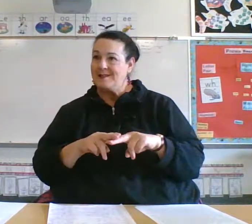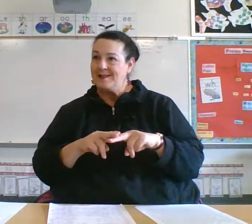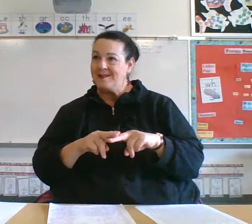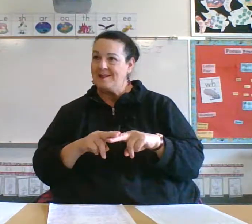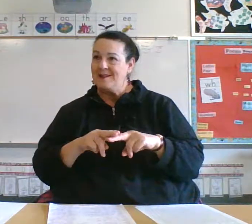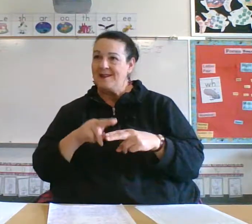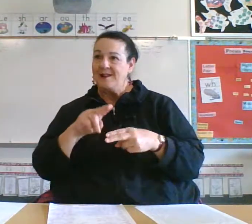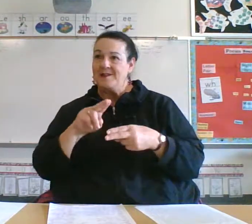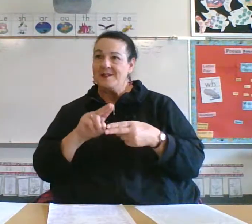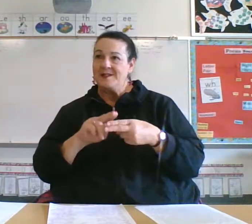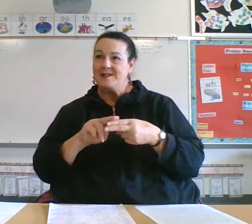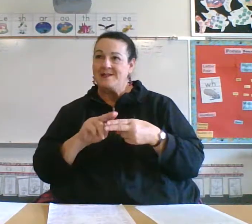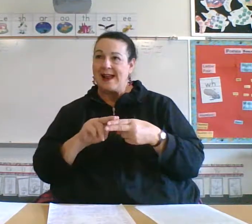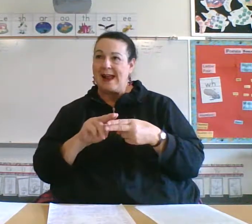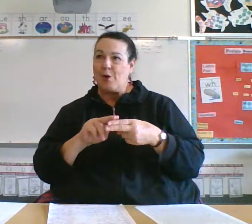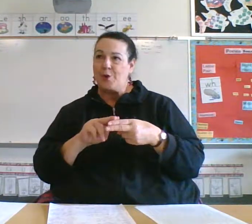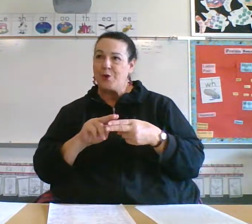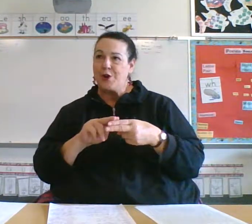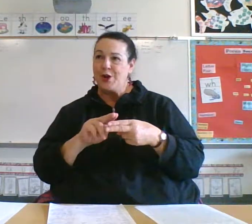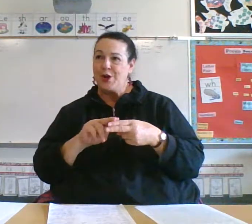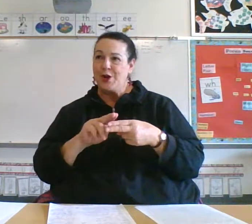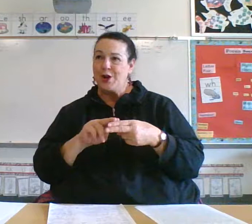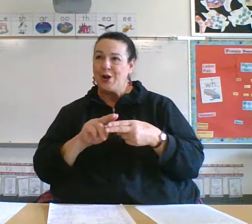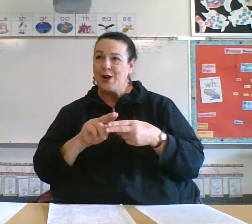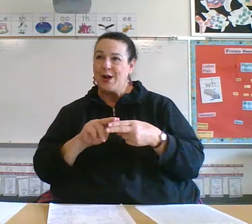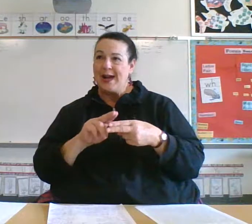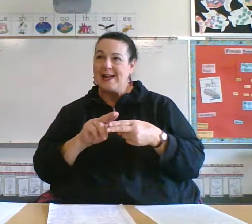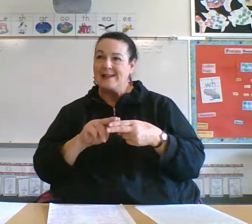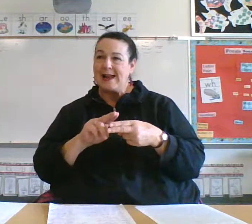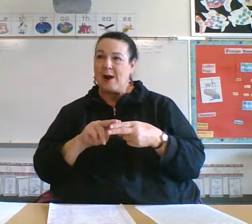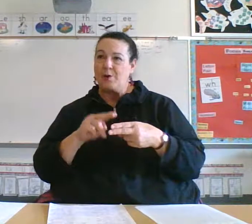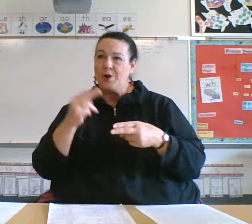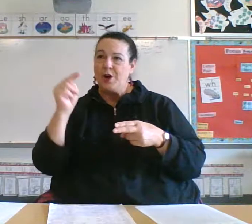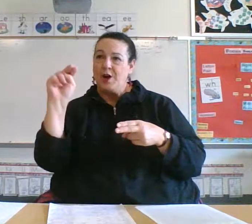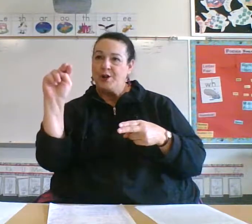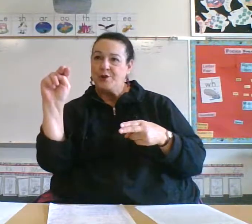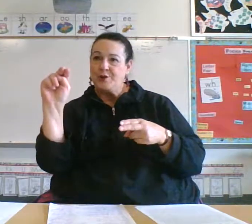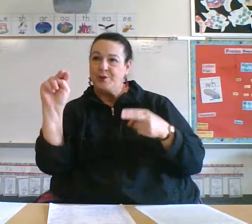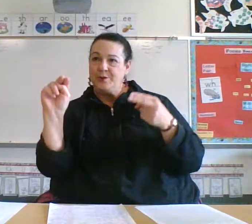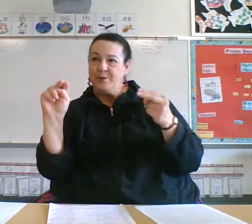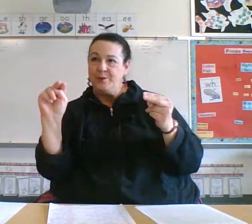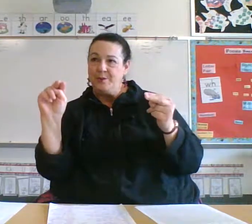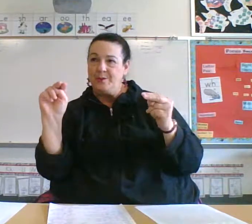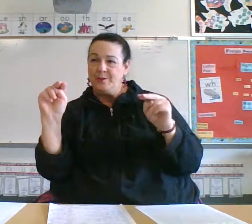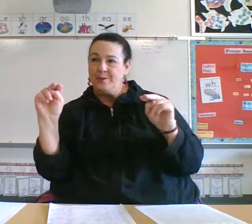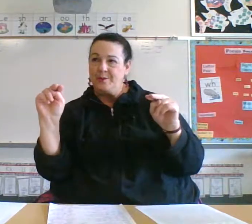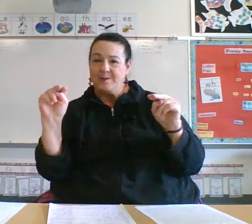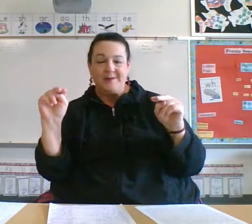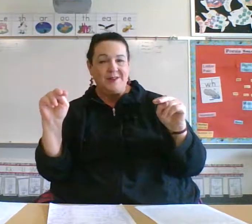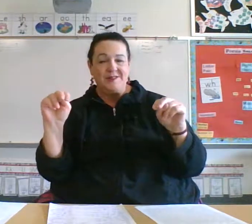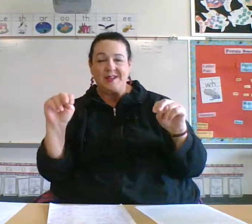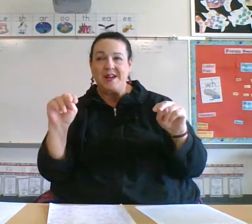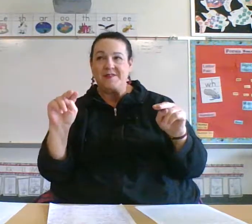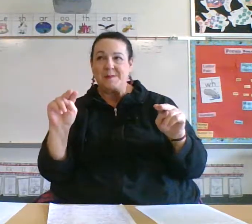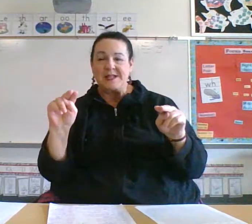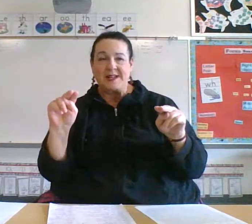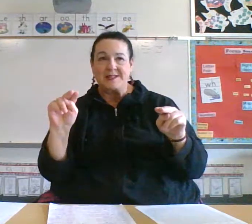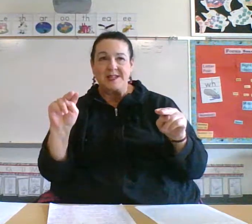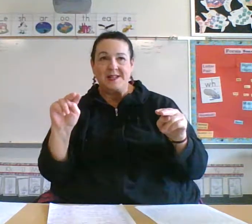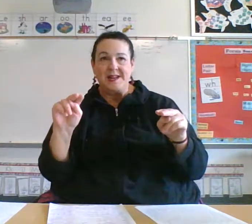sit. This is noun. Noun. Two, you can think of them as extended